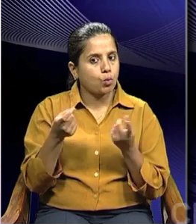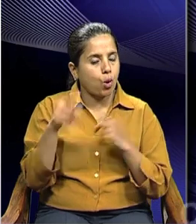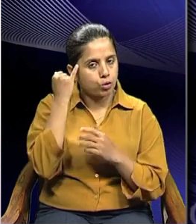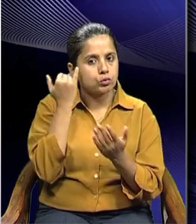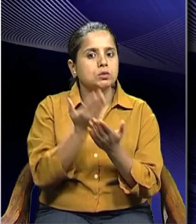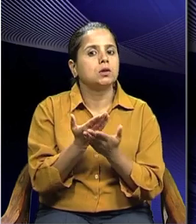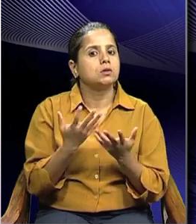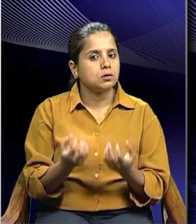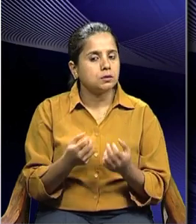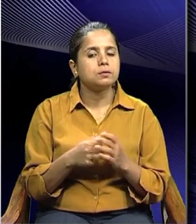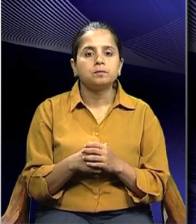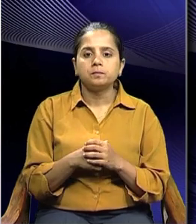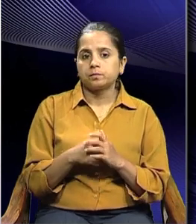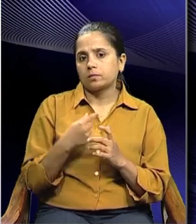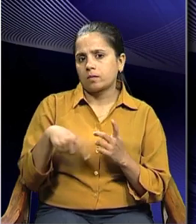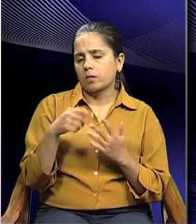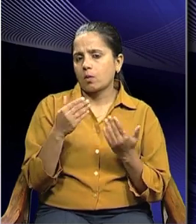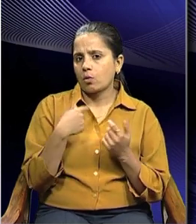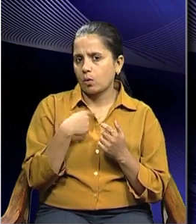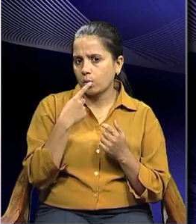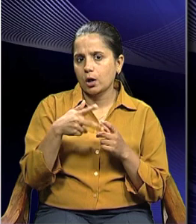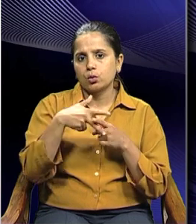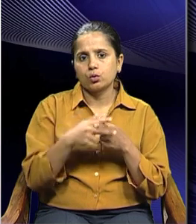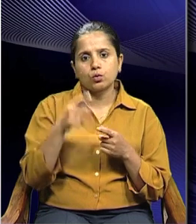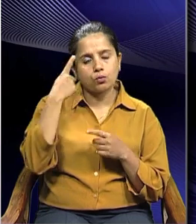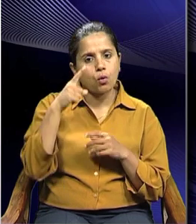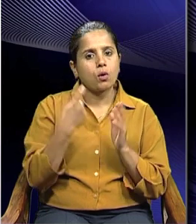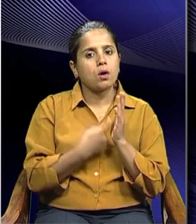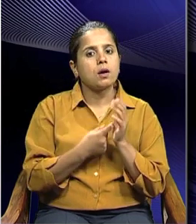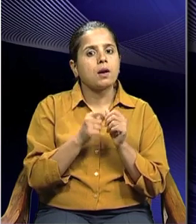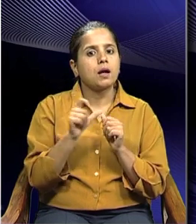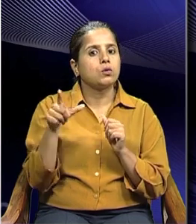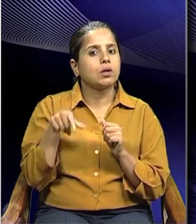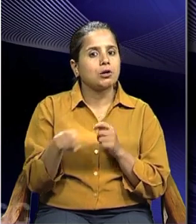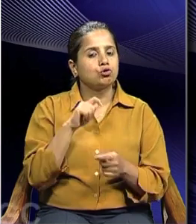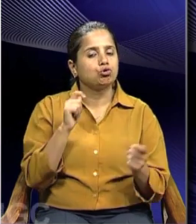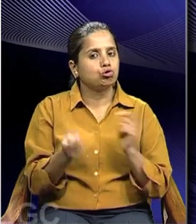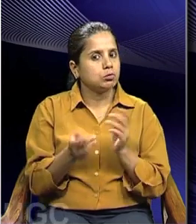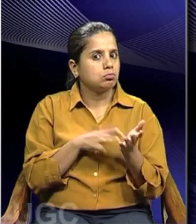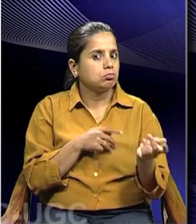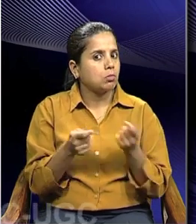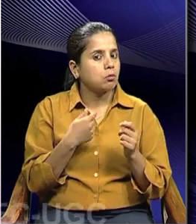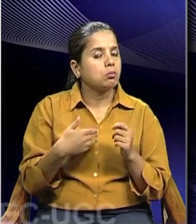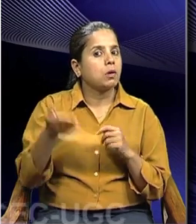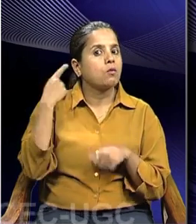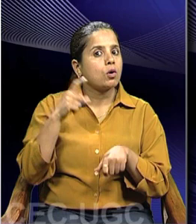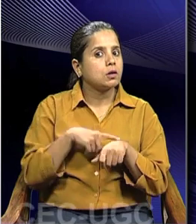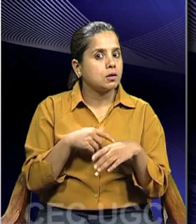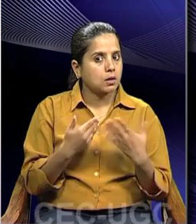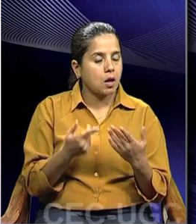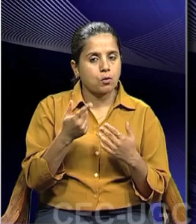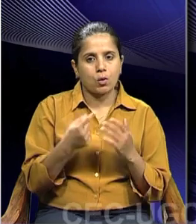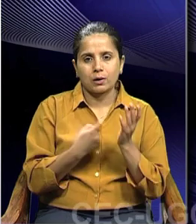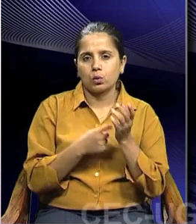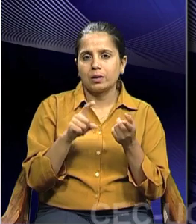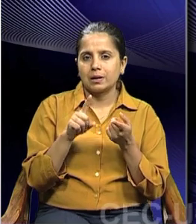suggest. So we can say it was a tool for radical change management at that point of time, that you are